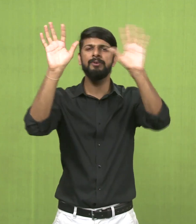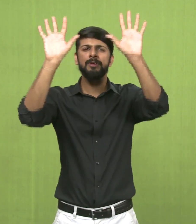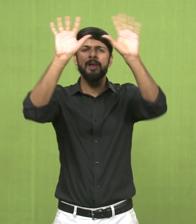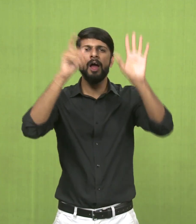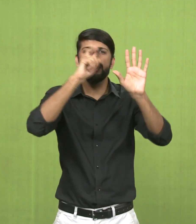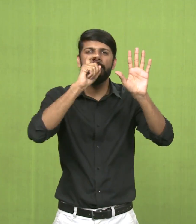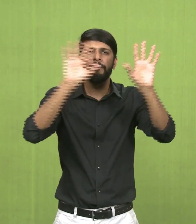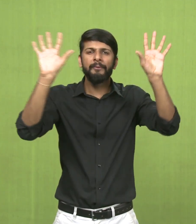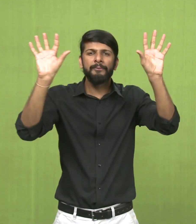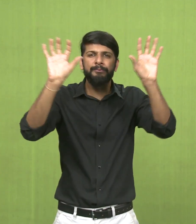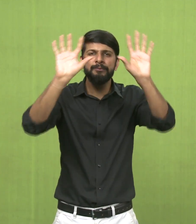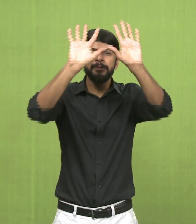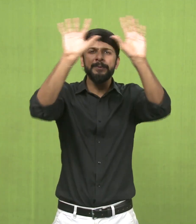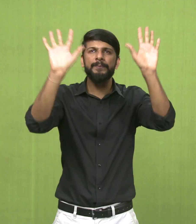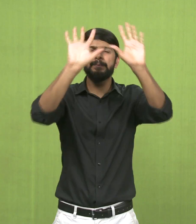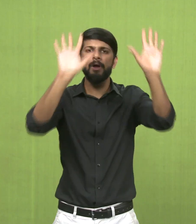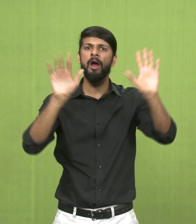and a light blue sky.